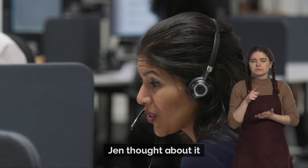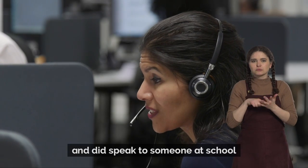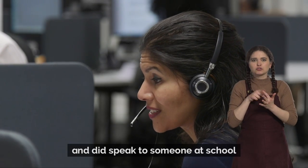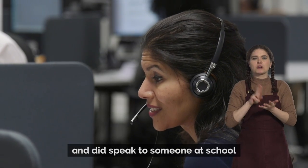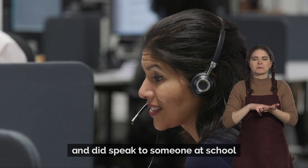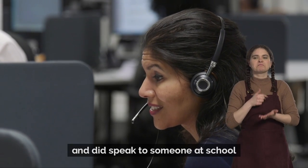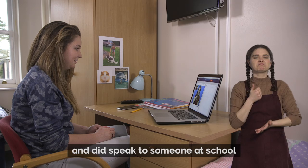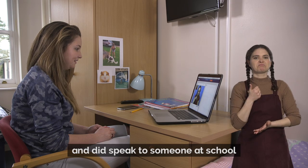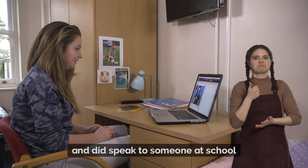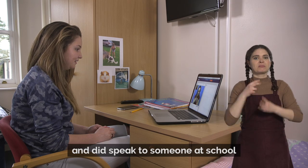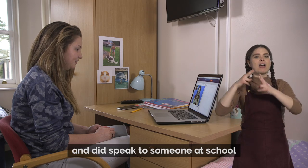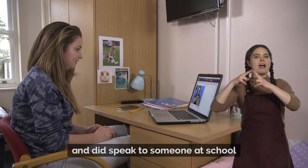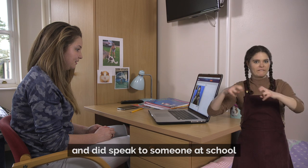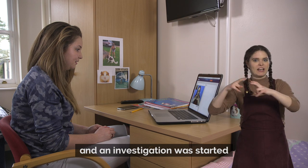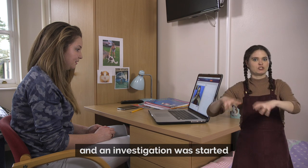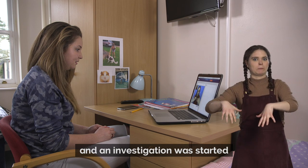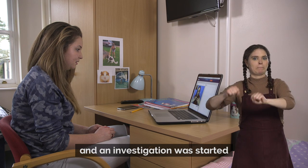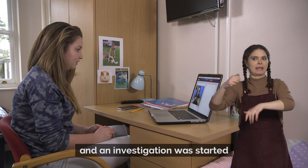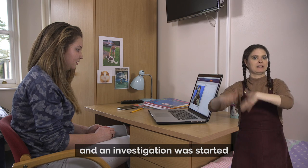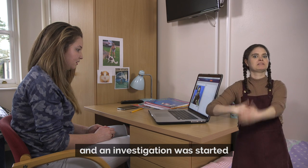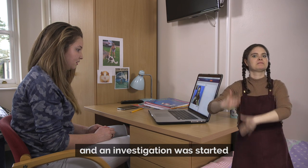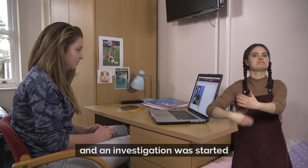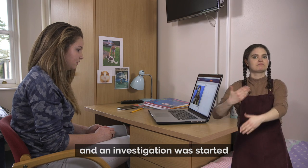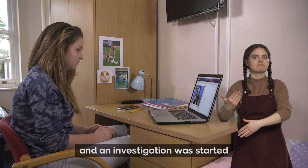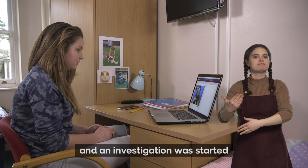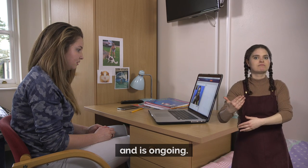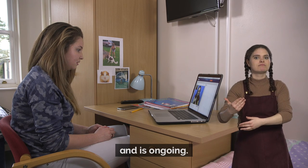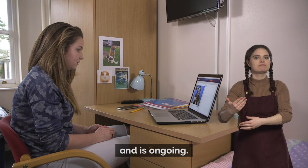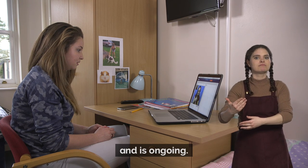and did speak to someone at school, and an investigation was started and is ongoing.